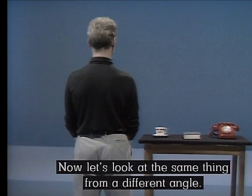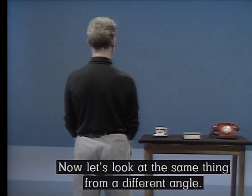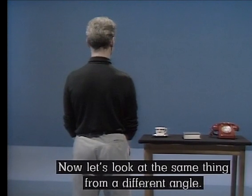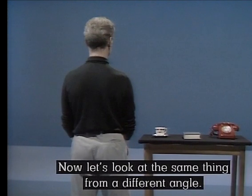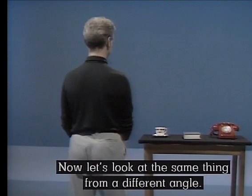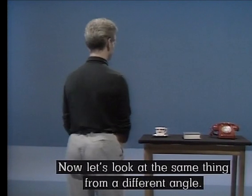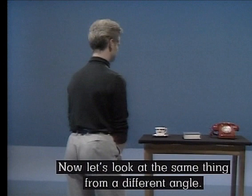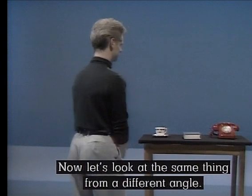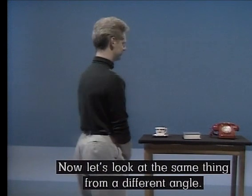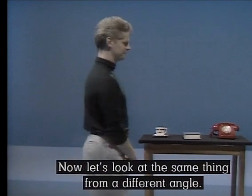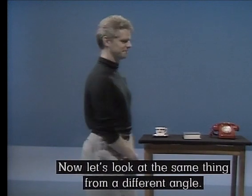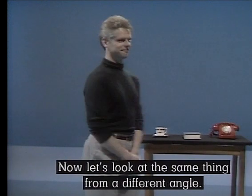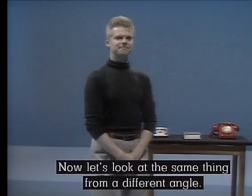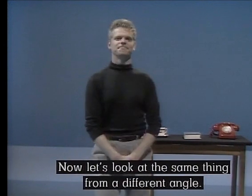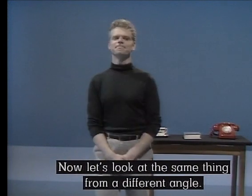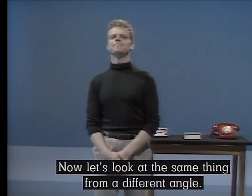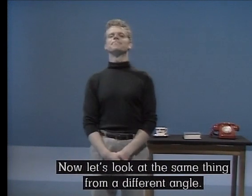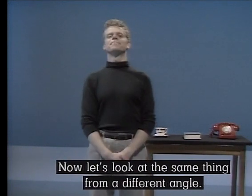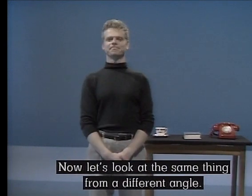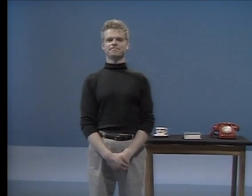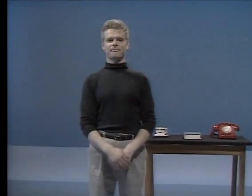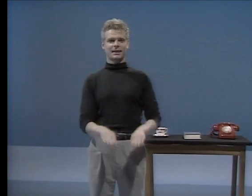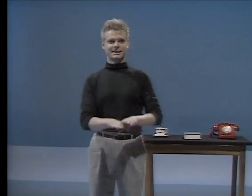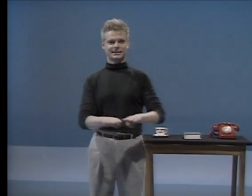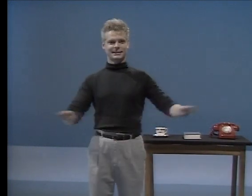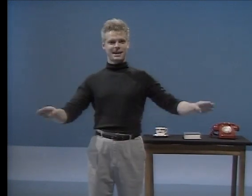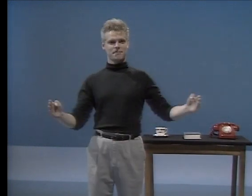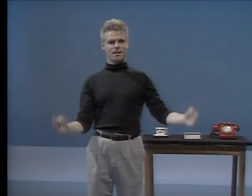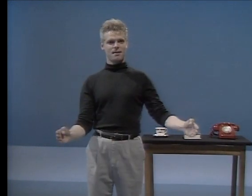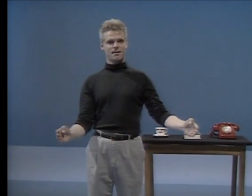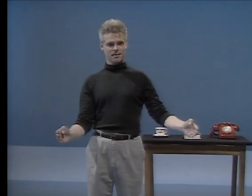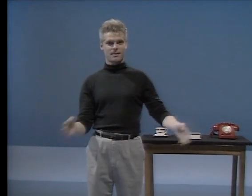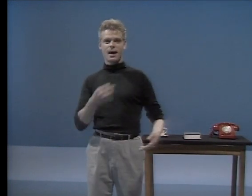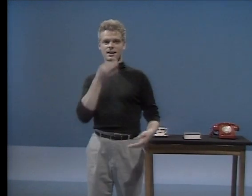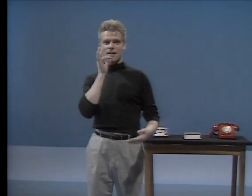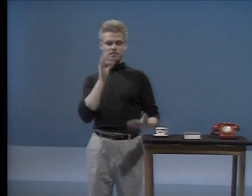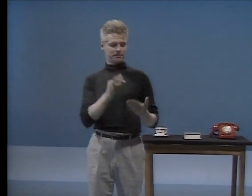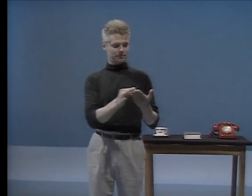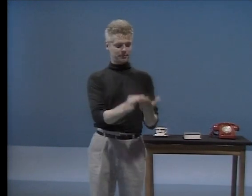from a different angle.